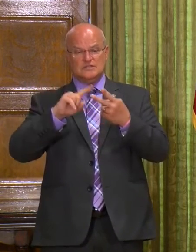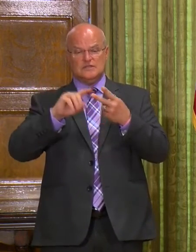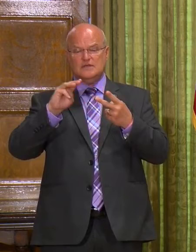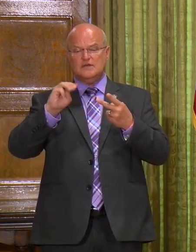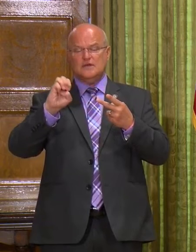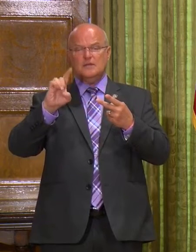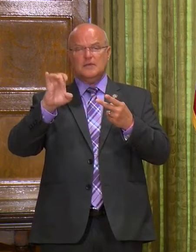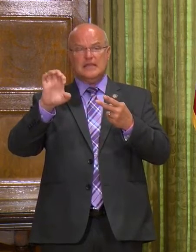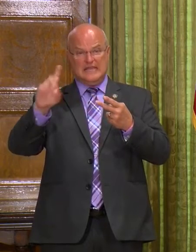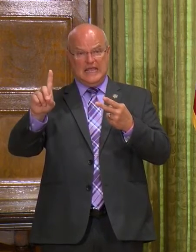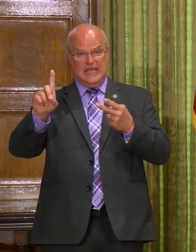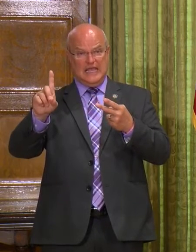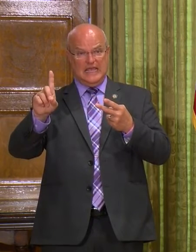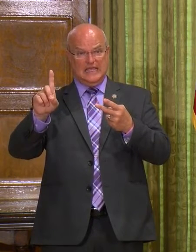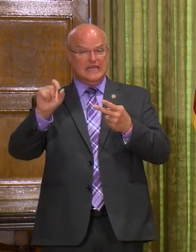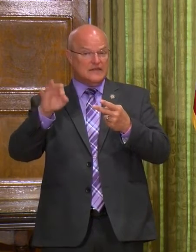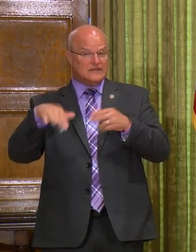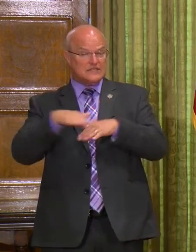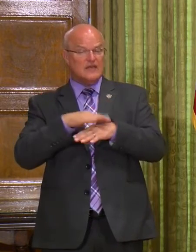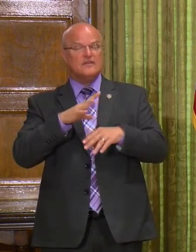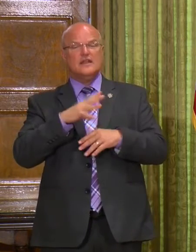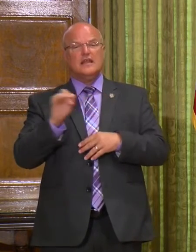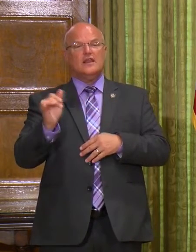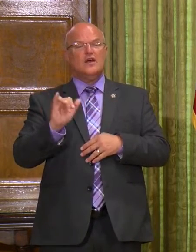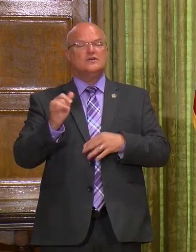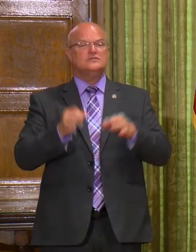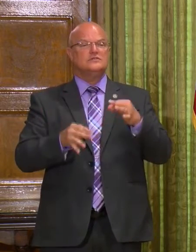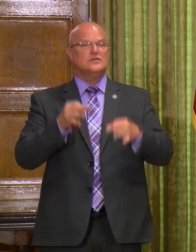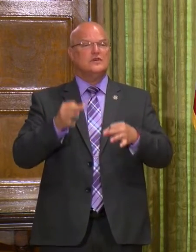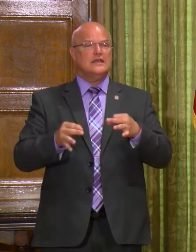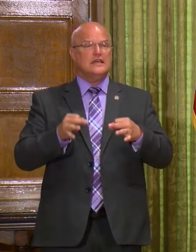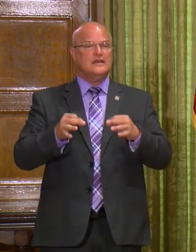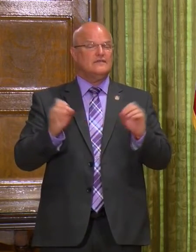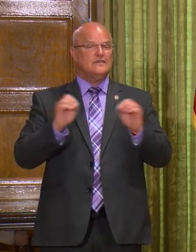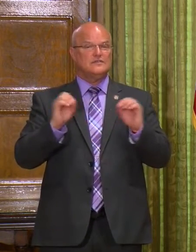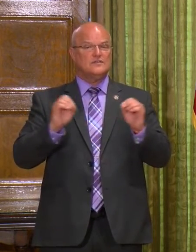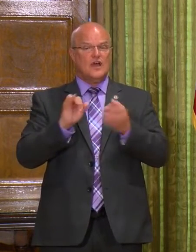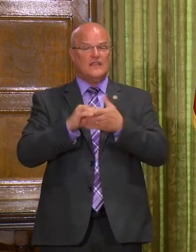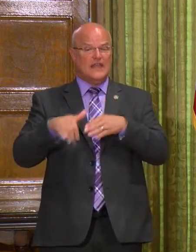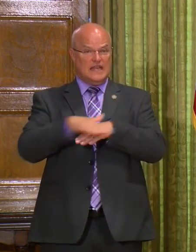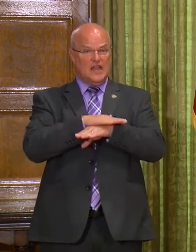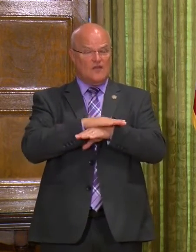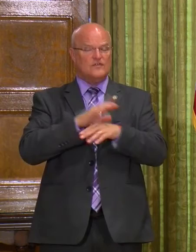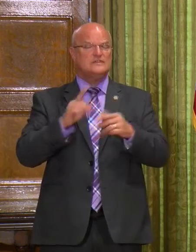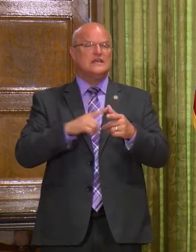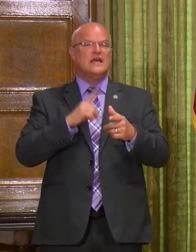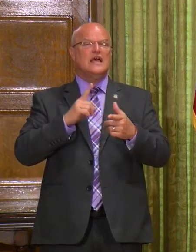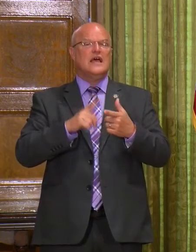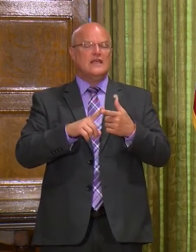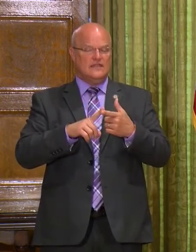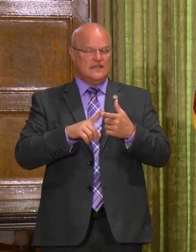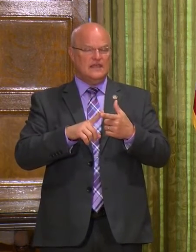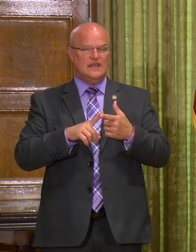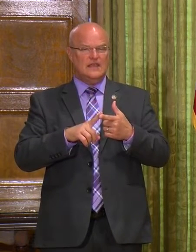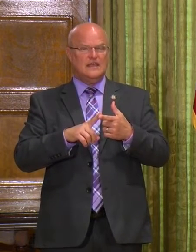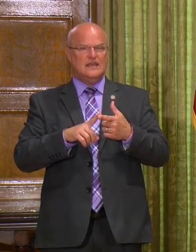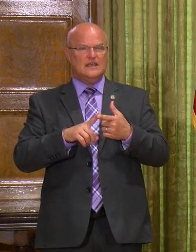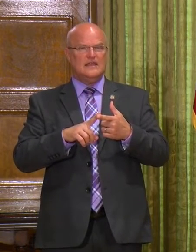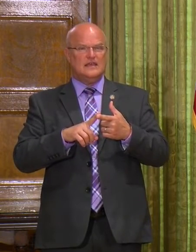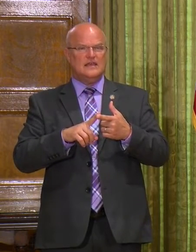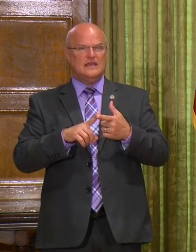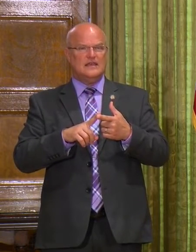Medicaid provider if that's covered. And of course, if there's not that coverage, then they will be able to have the